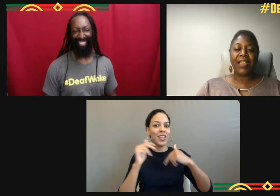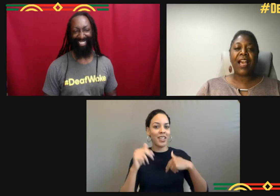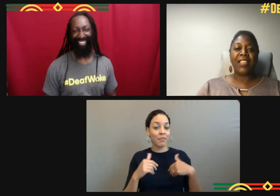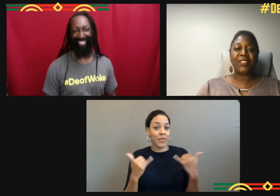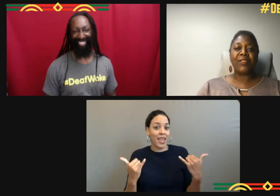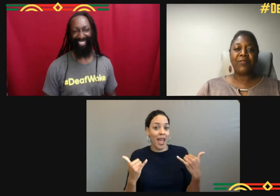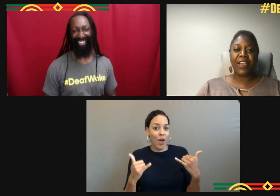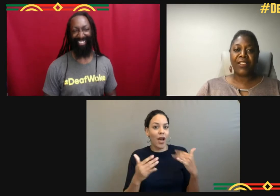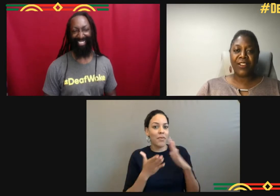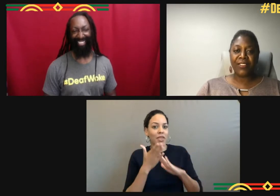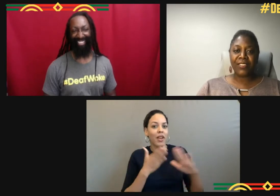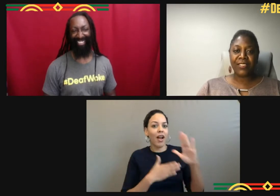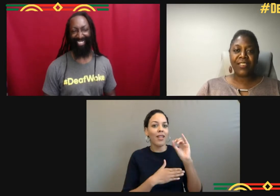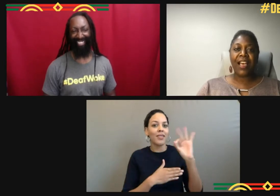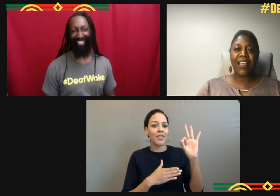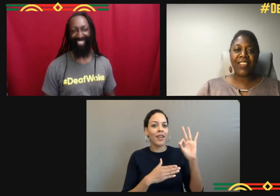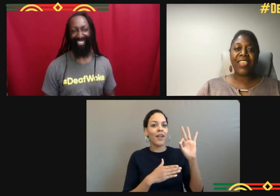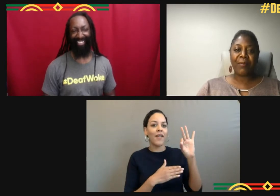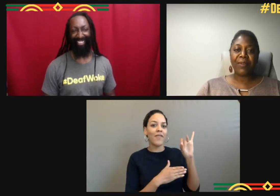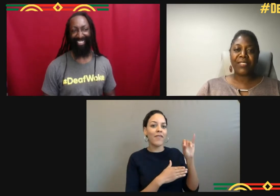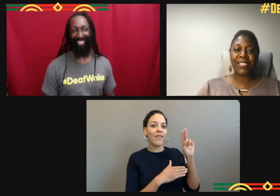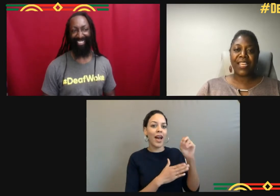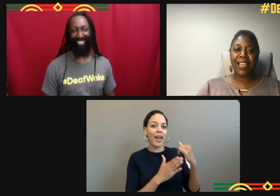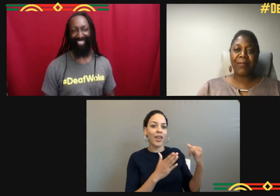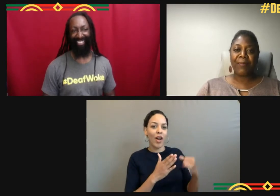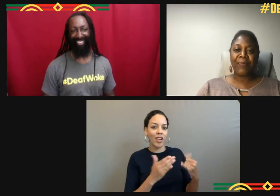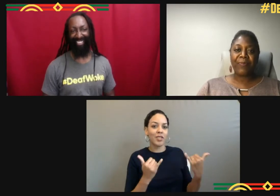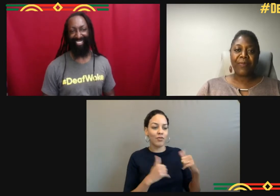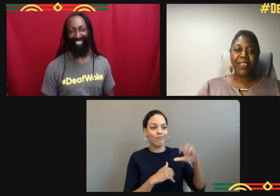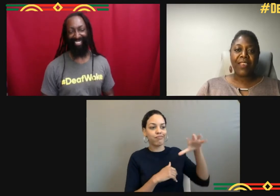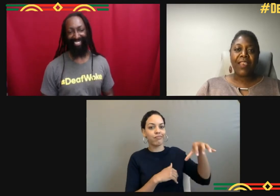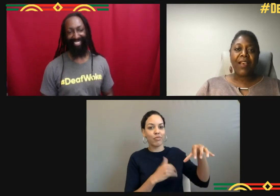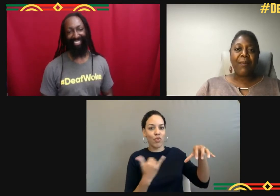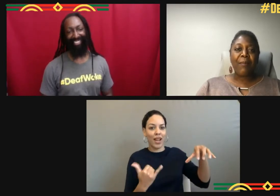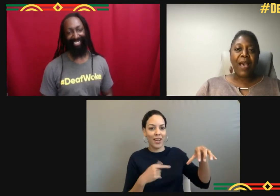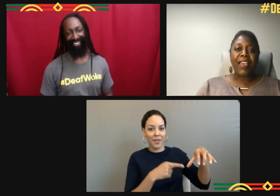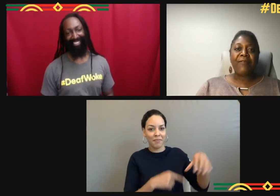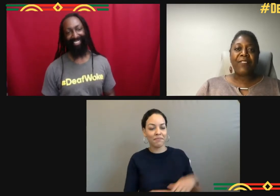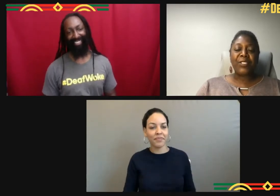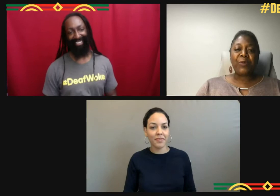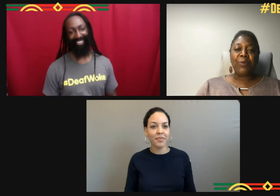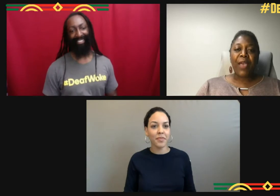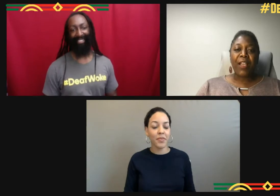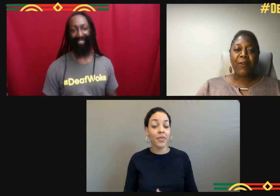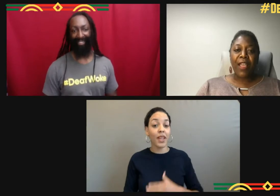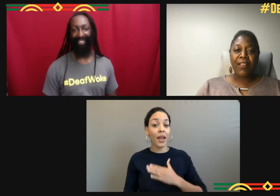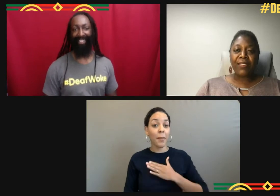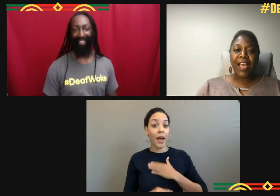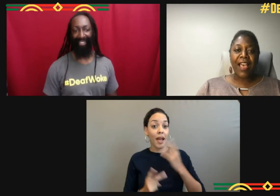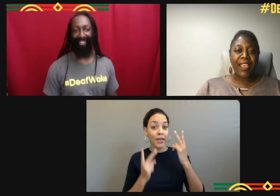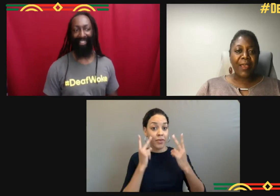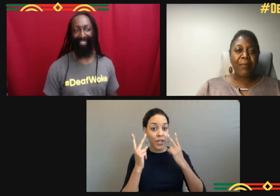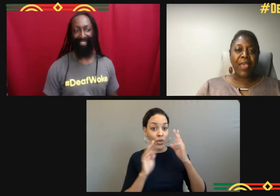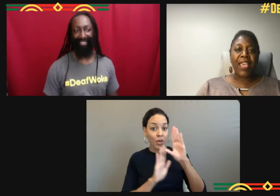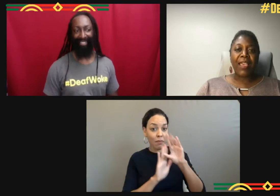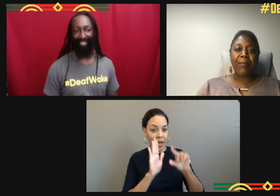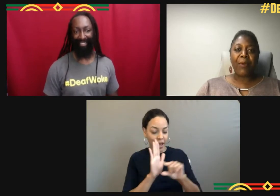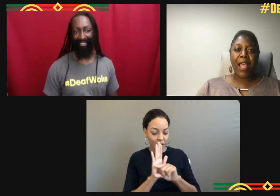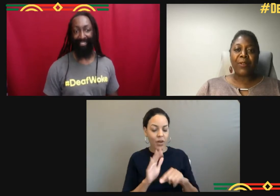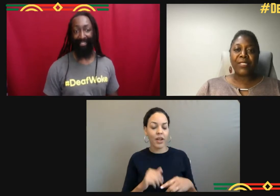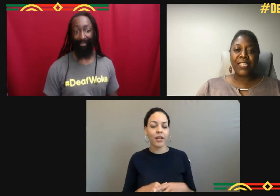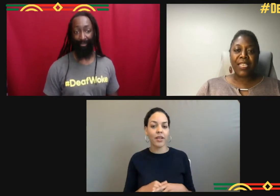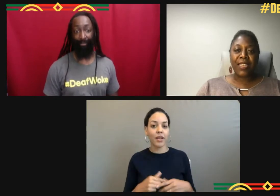currently in the College of Fine Arts on the campus today. My visual background, I am